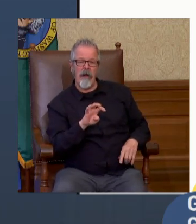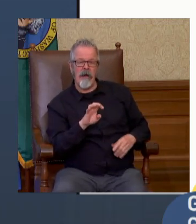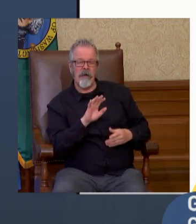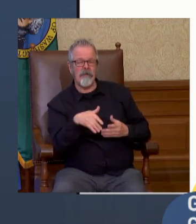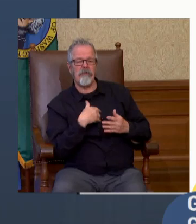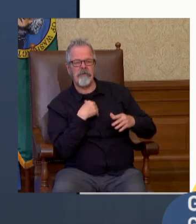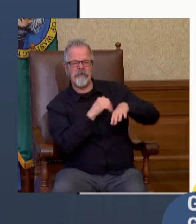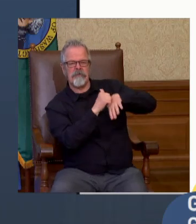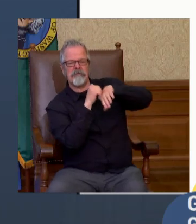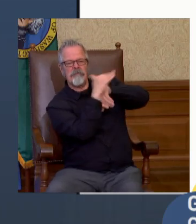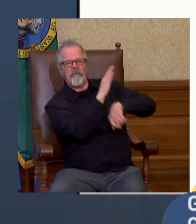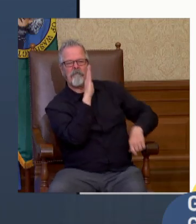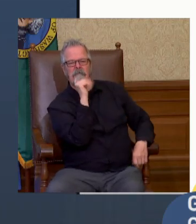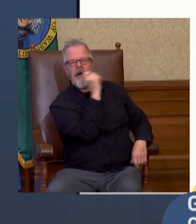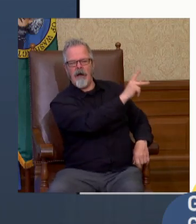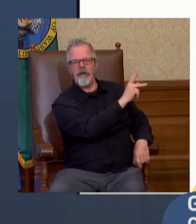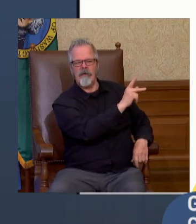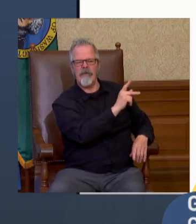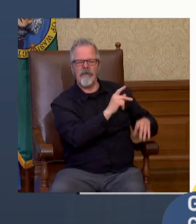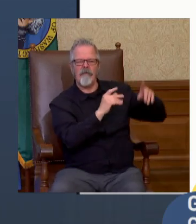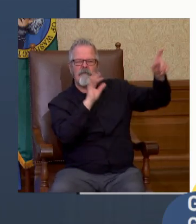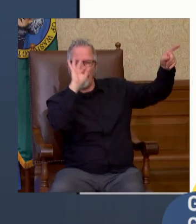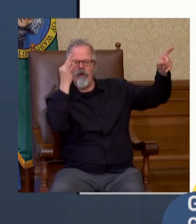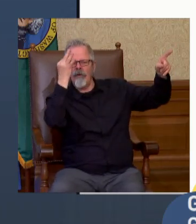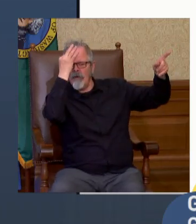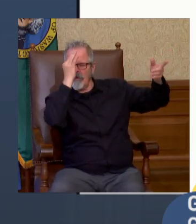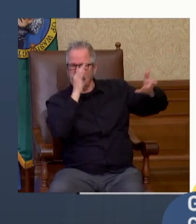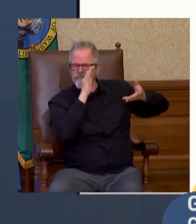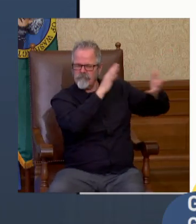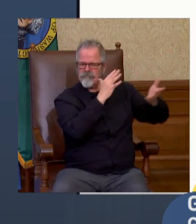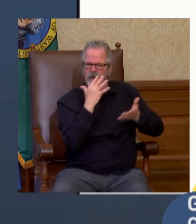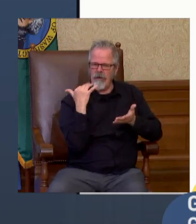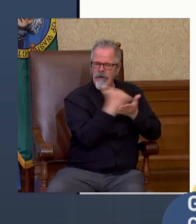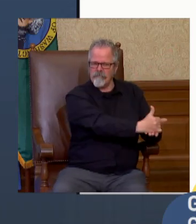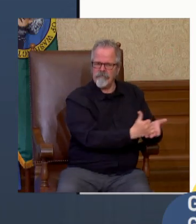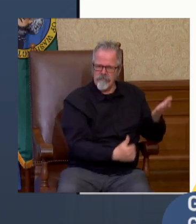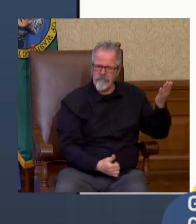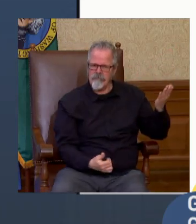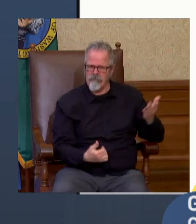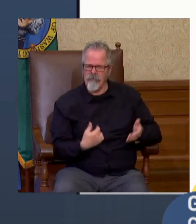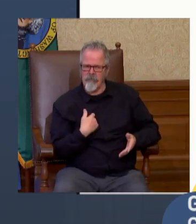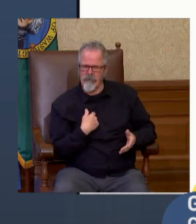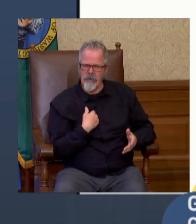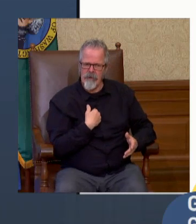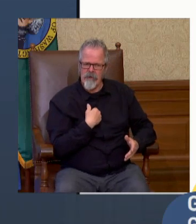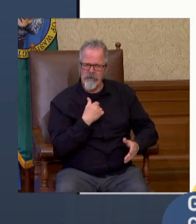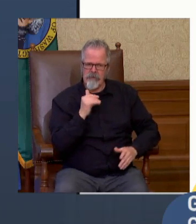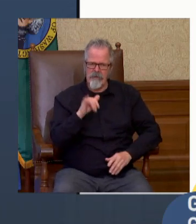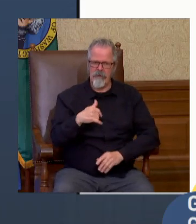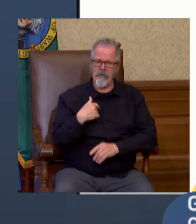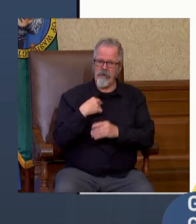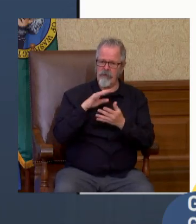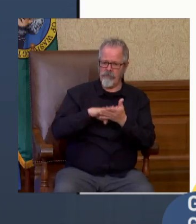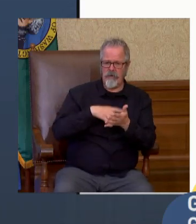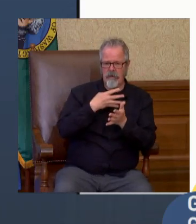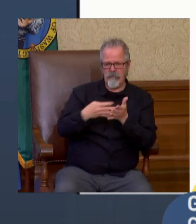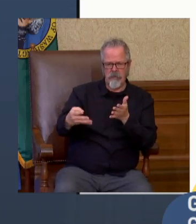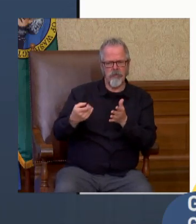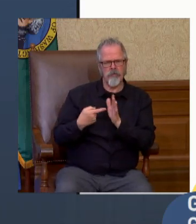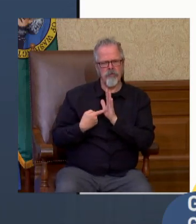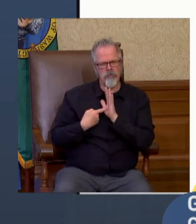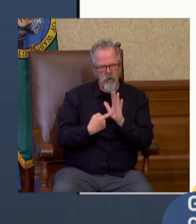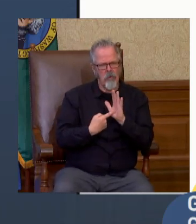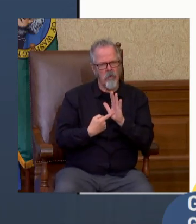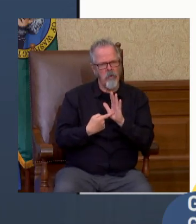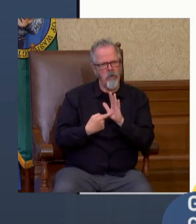the diligence of Washingtonians who have really abided by the social distancing strategy,